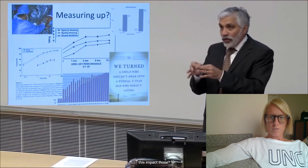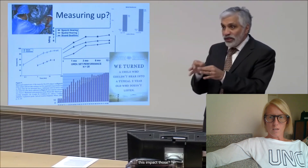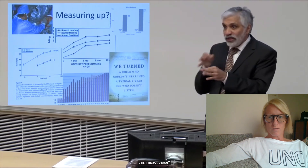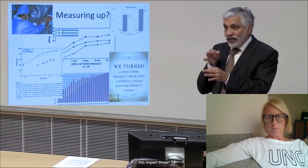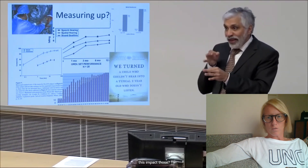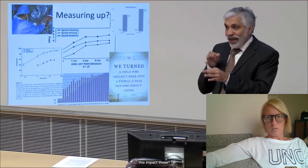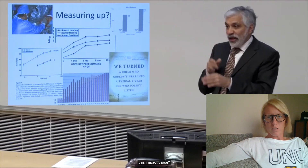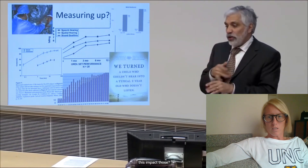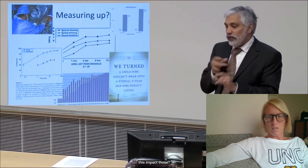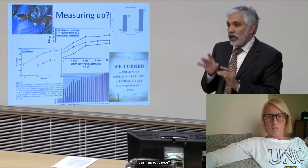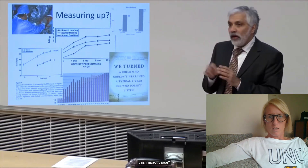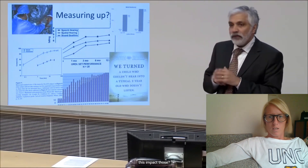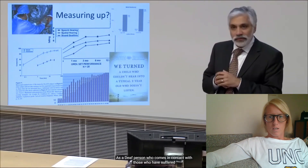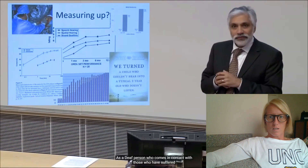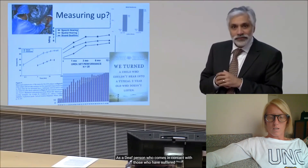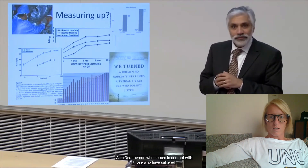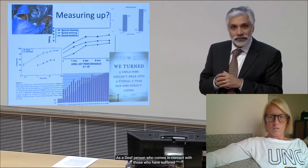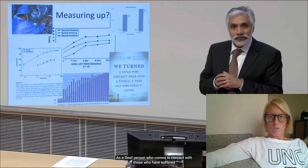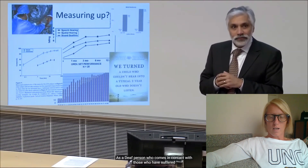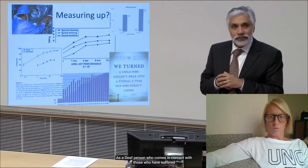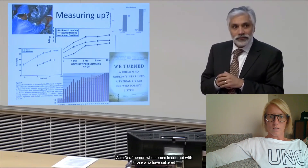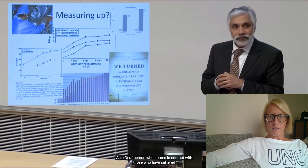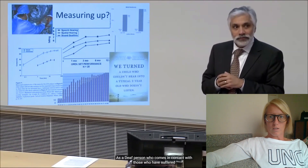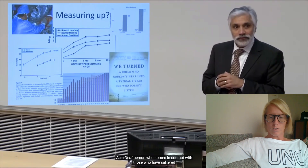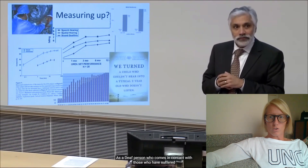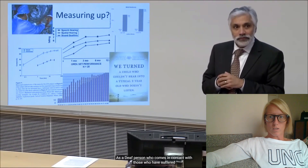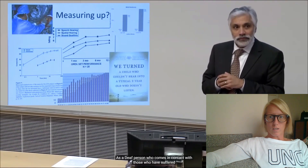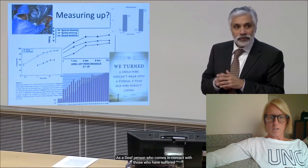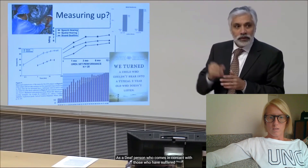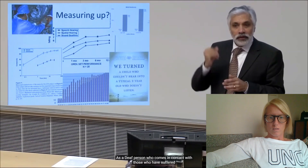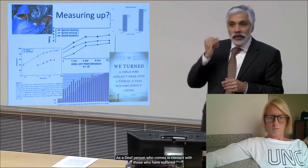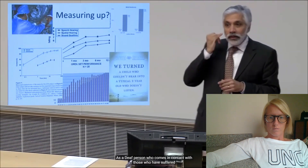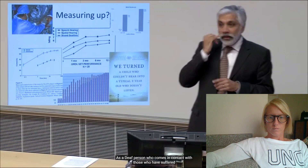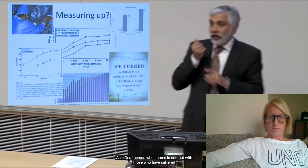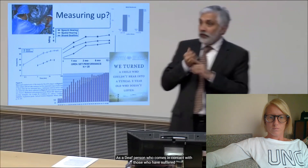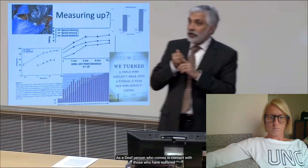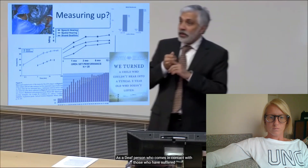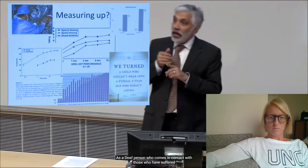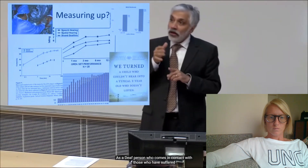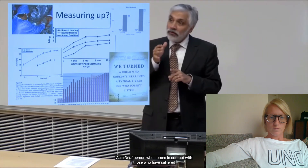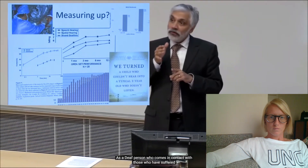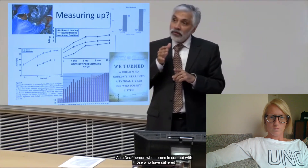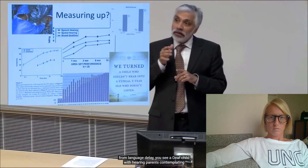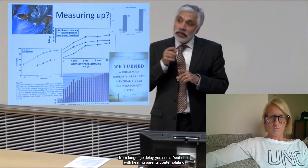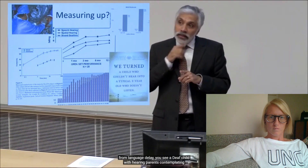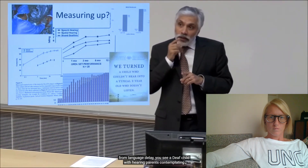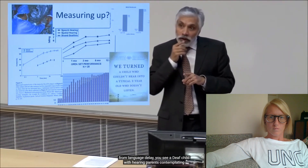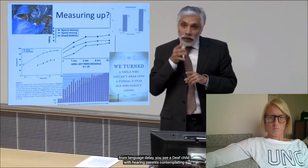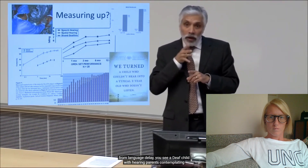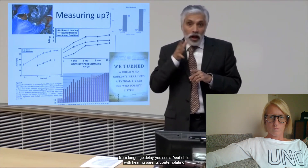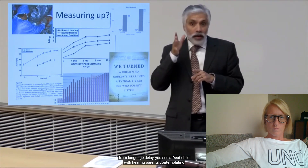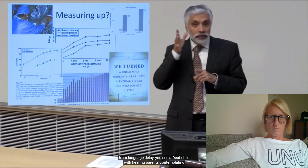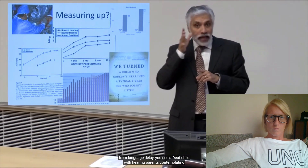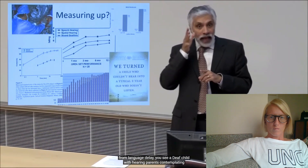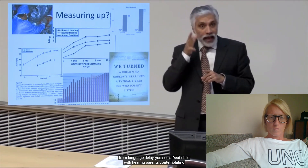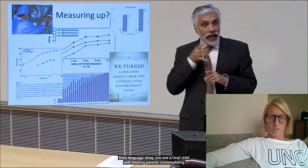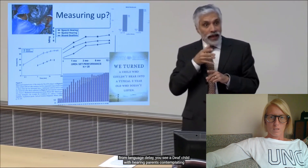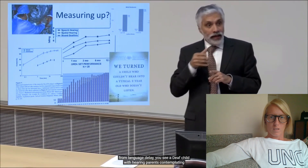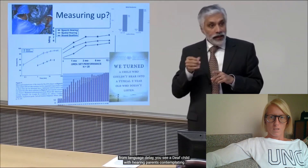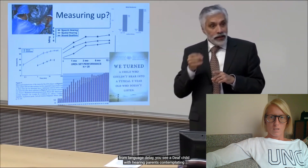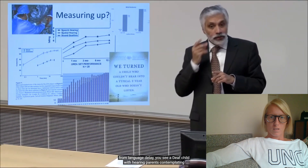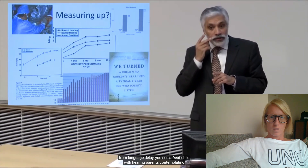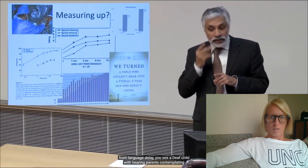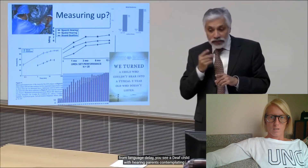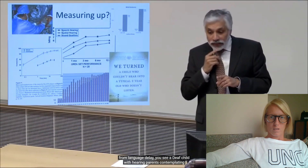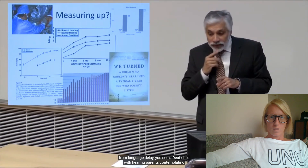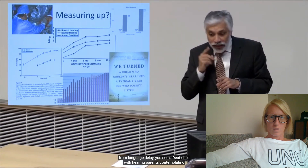If you're deaf and you see As a deaf a person child with who comes in language contact with delays, those who have suffered from language delay,